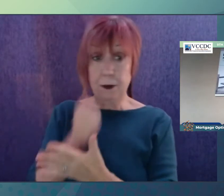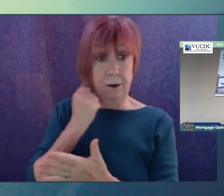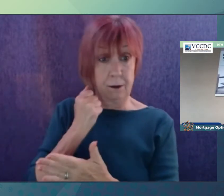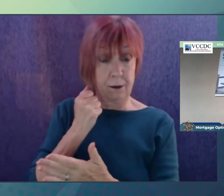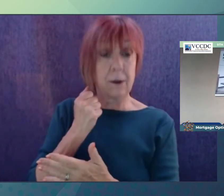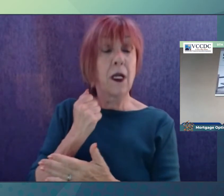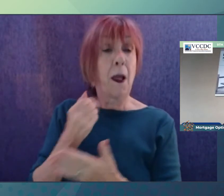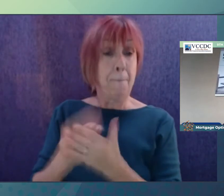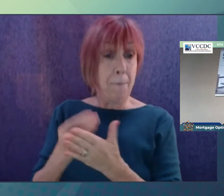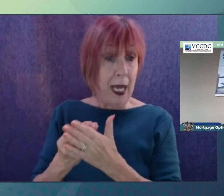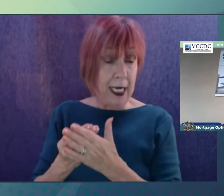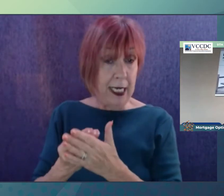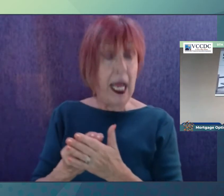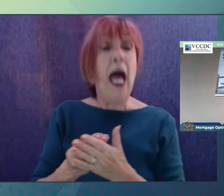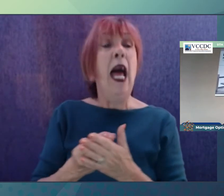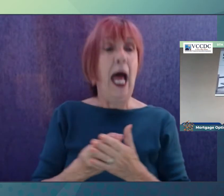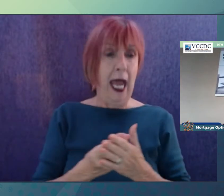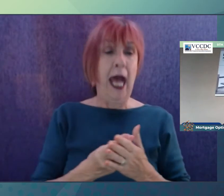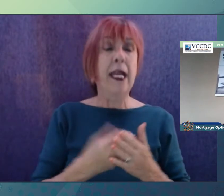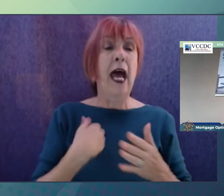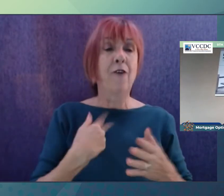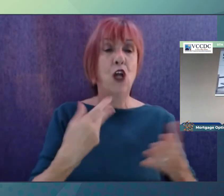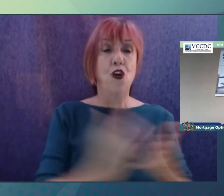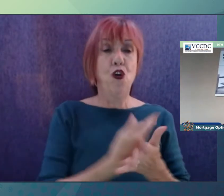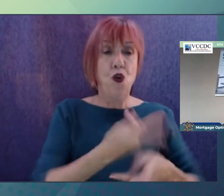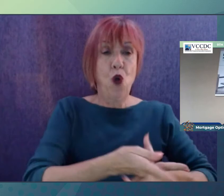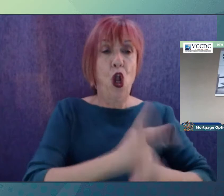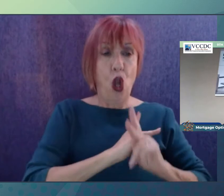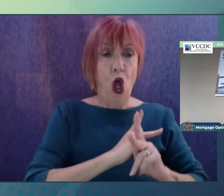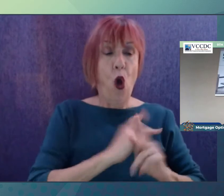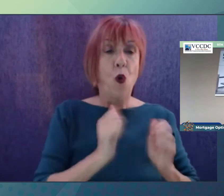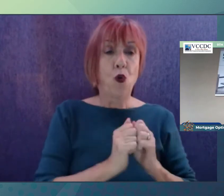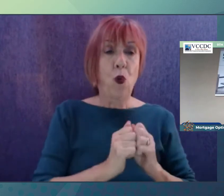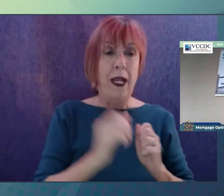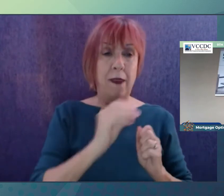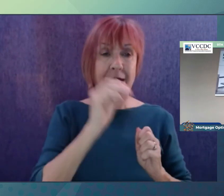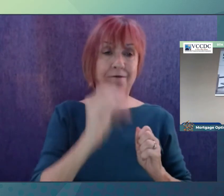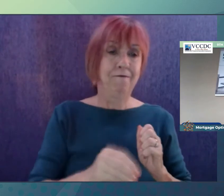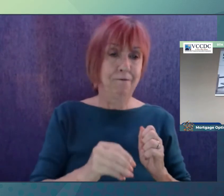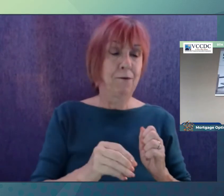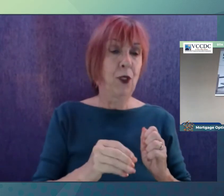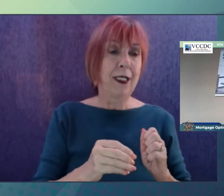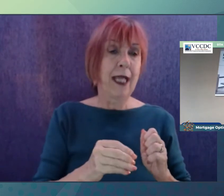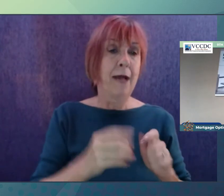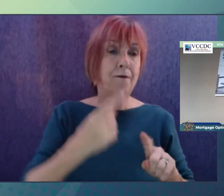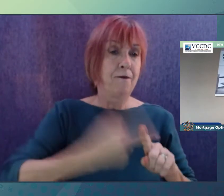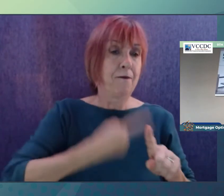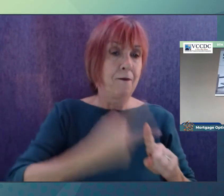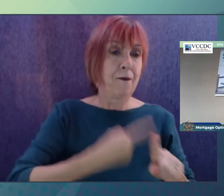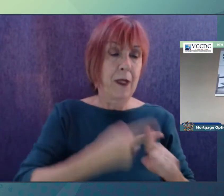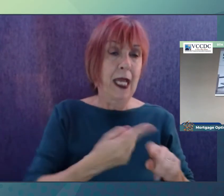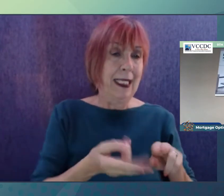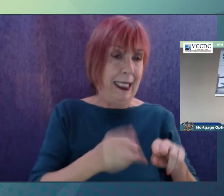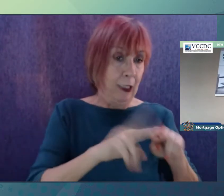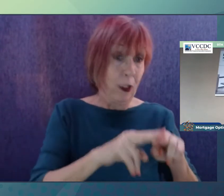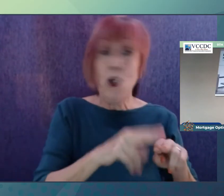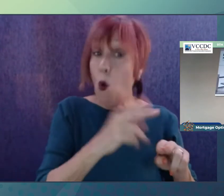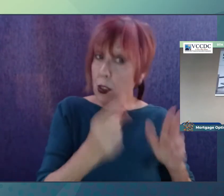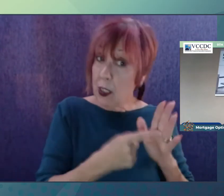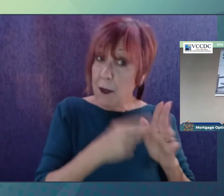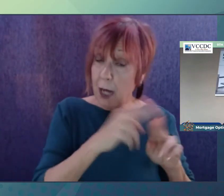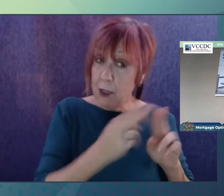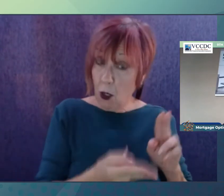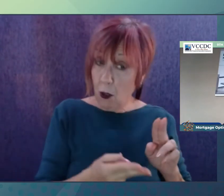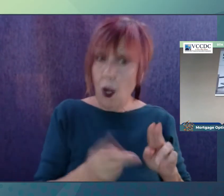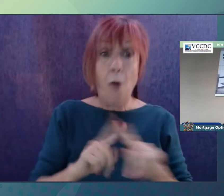higher loan amount. In other words, when an asset increases in value on paper, you can gain access to that value with a loan rather than by selling